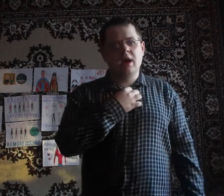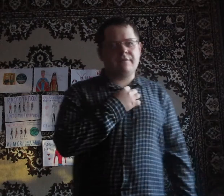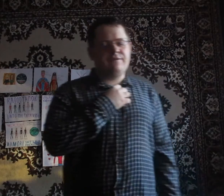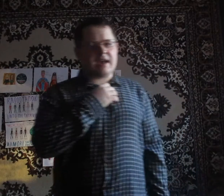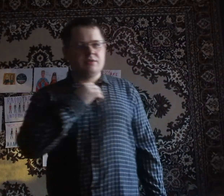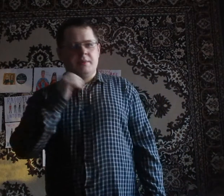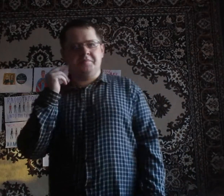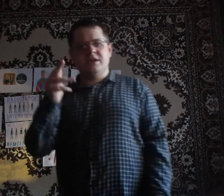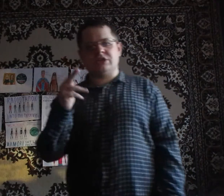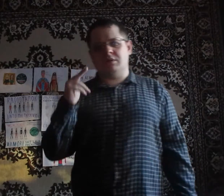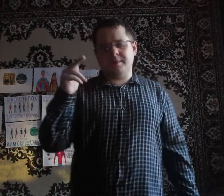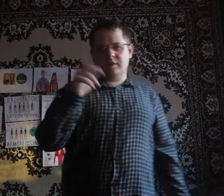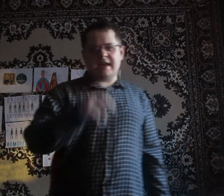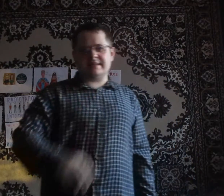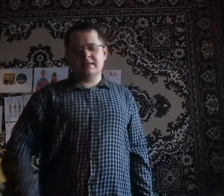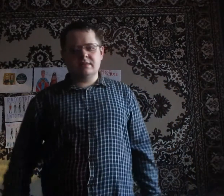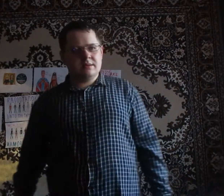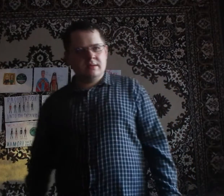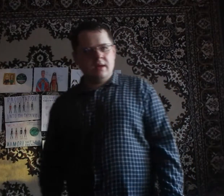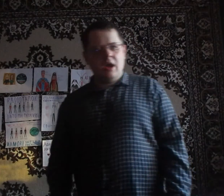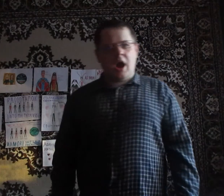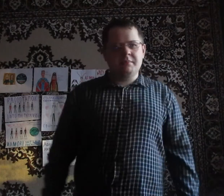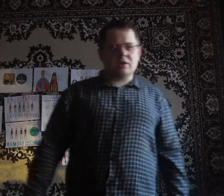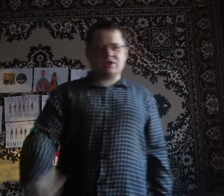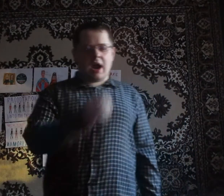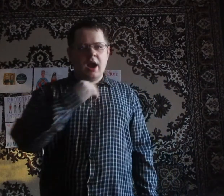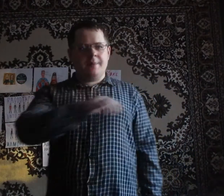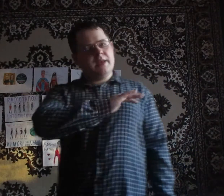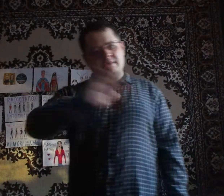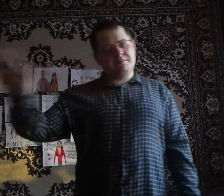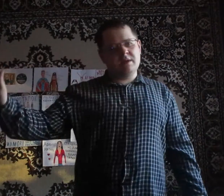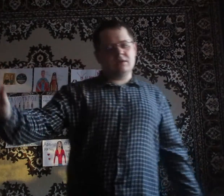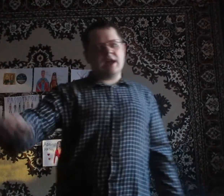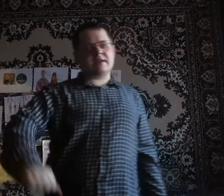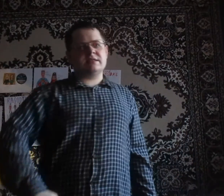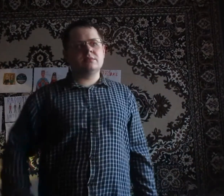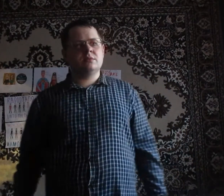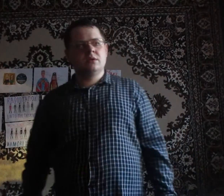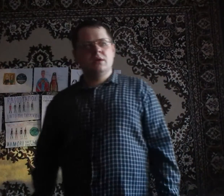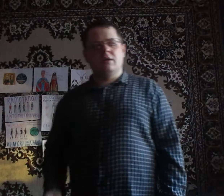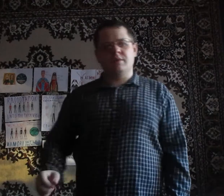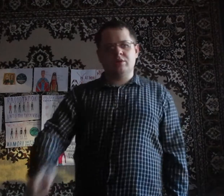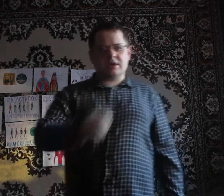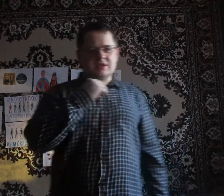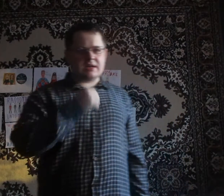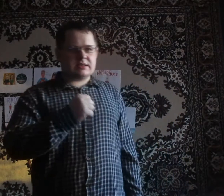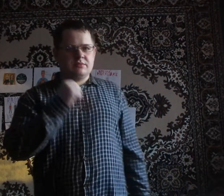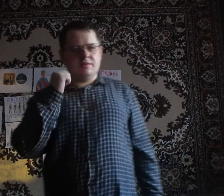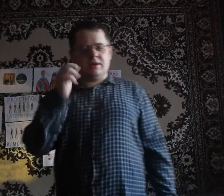safe. I fuck you room and bitch on the list. I'm rockstar, I've never been relaxed. We rockstars, we got